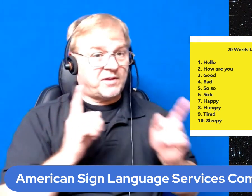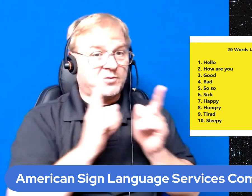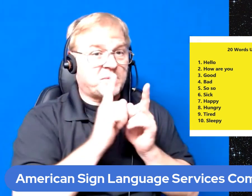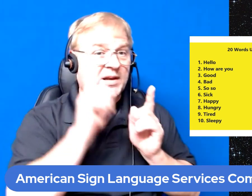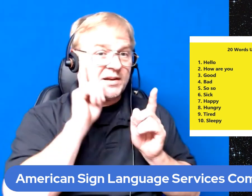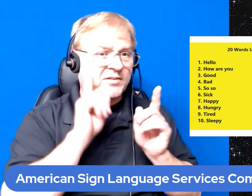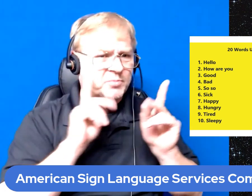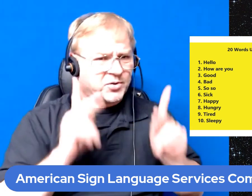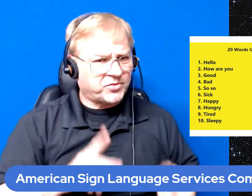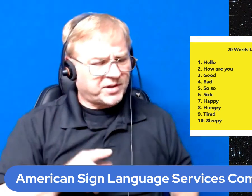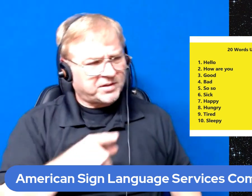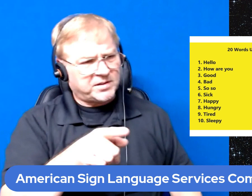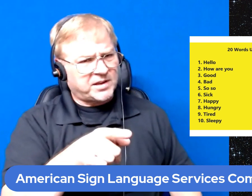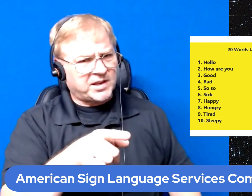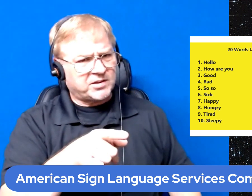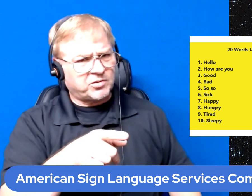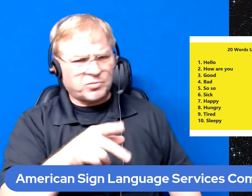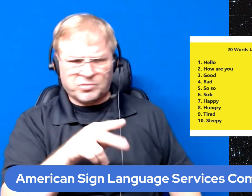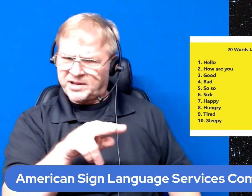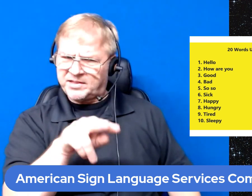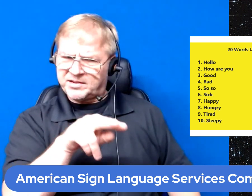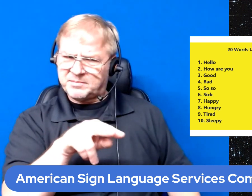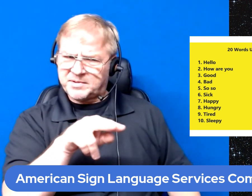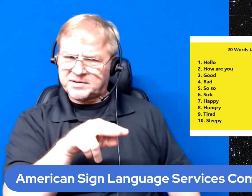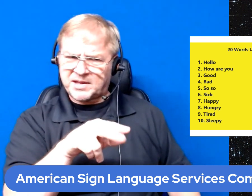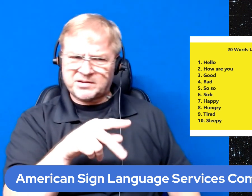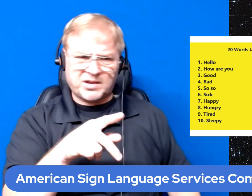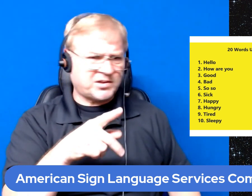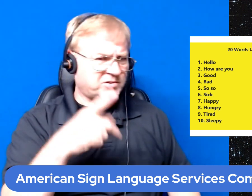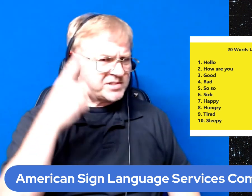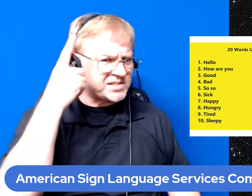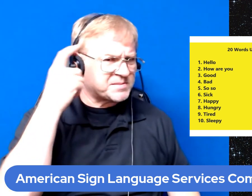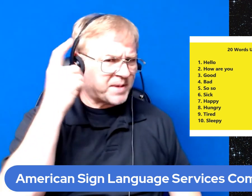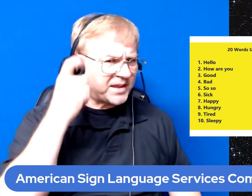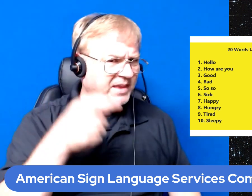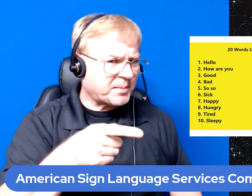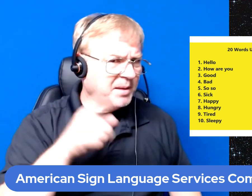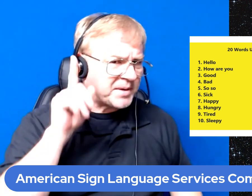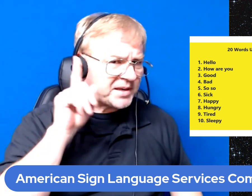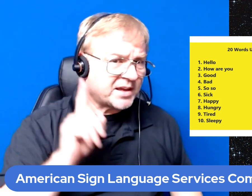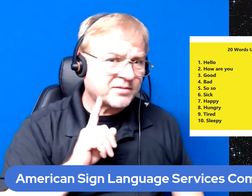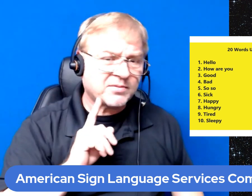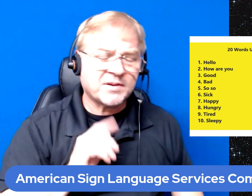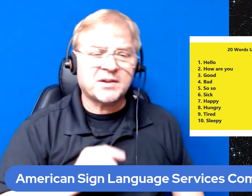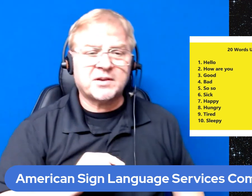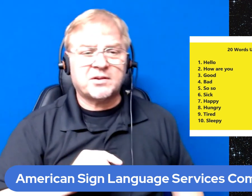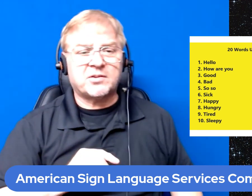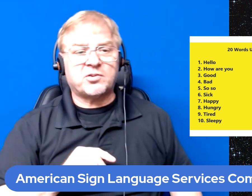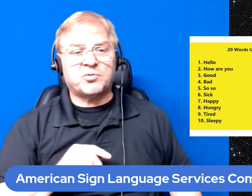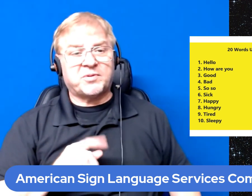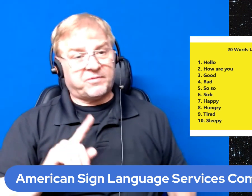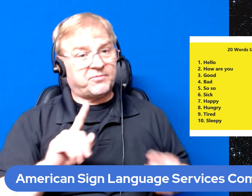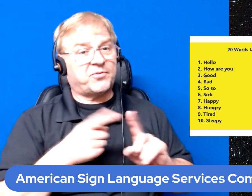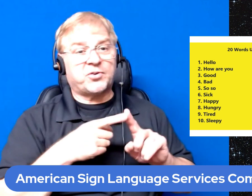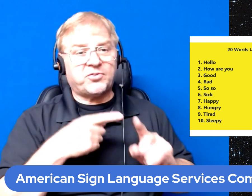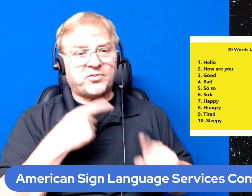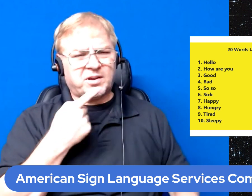If you meet a deaf person and you look at them and you suspect they might be deaf, you would first